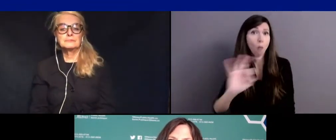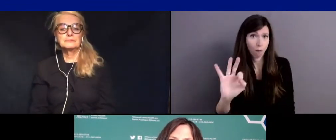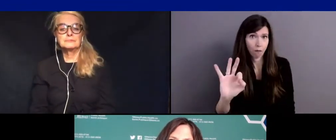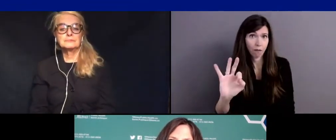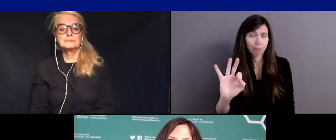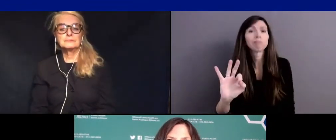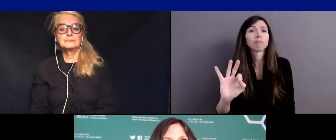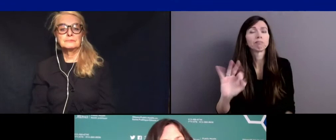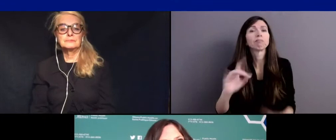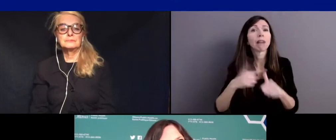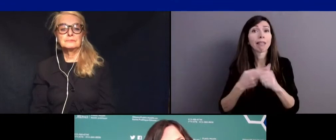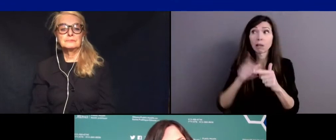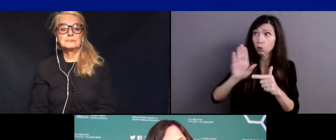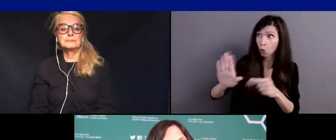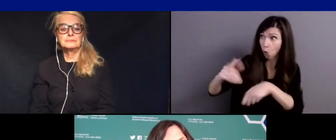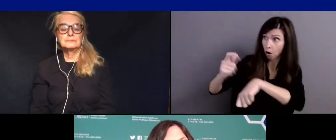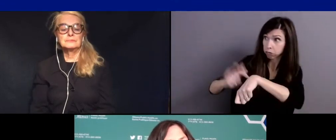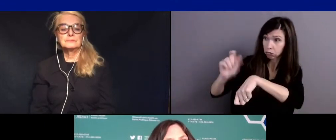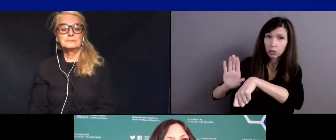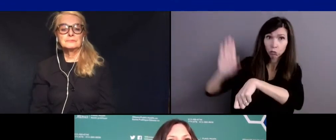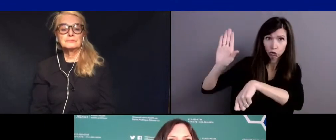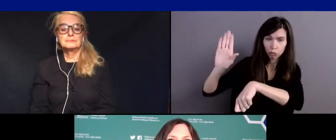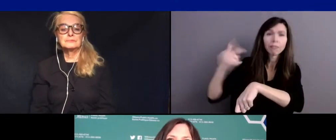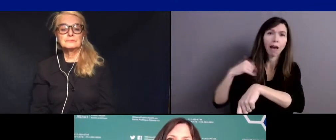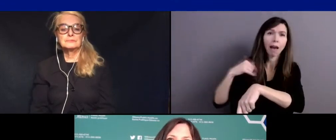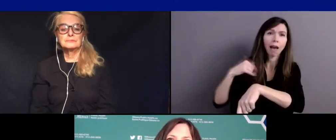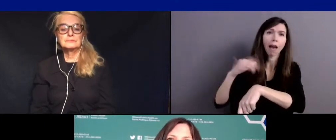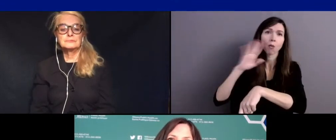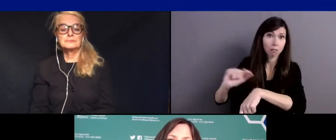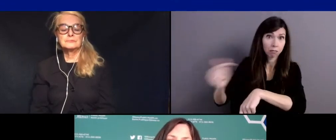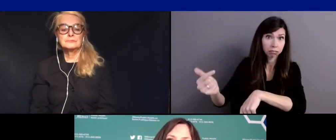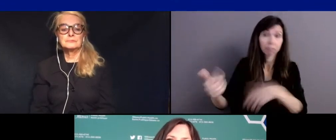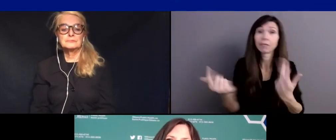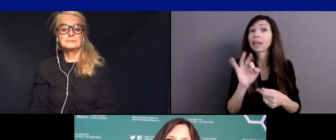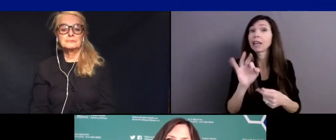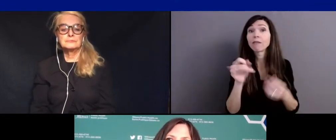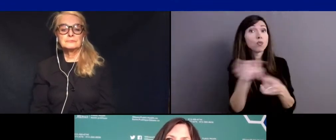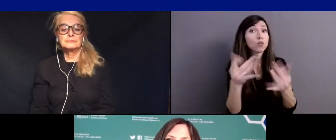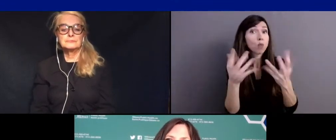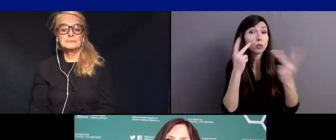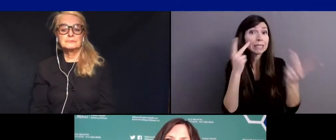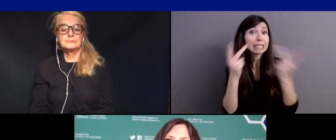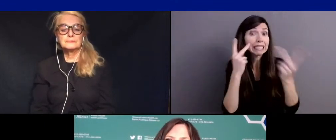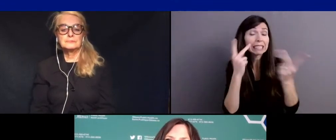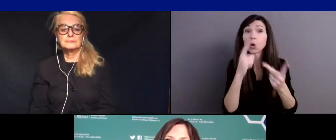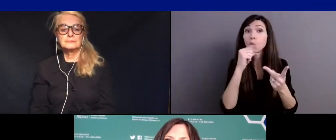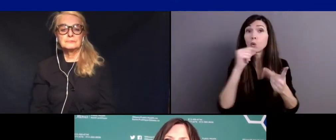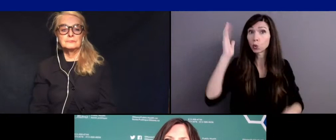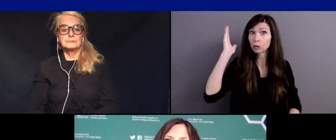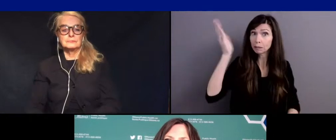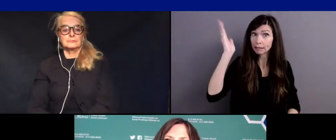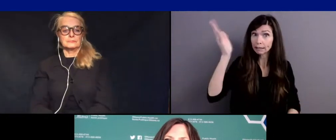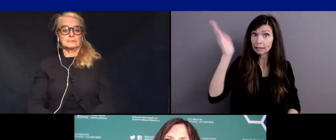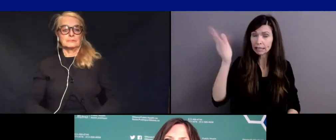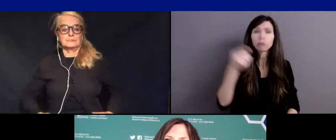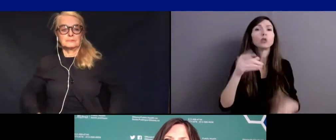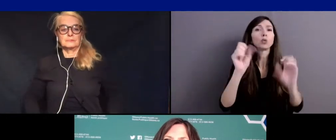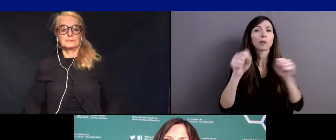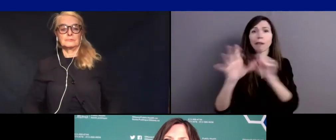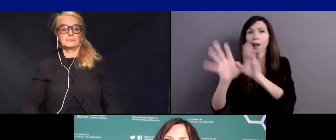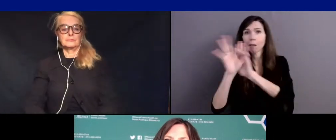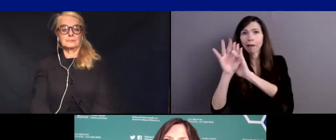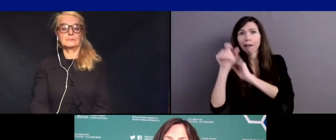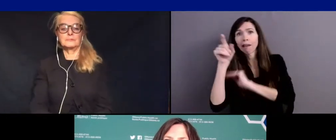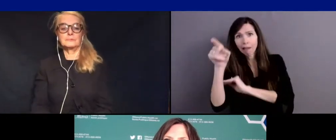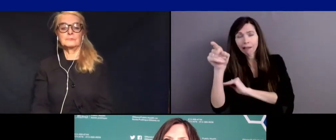speak or to ask your question. To view who is speaking on Zoom, please put your view on speaker view instead of gallery, and that button is located on the top